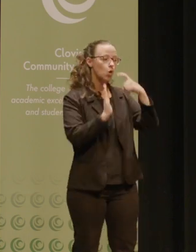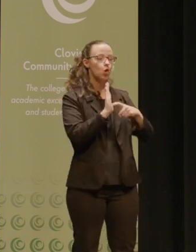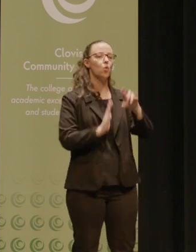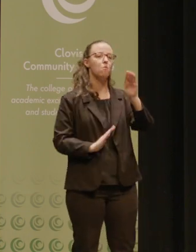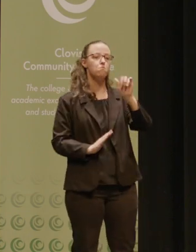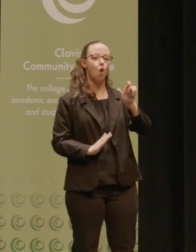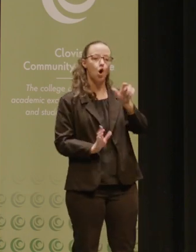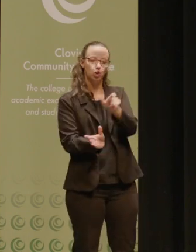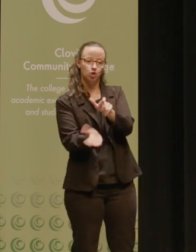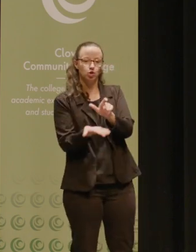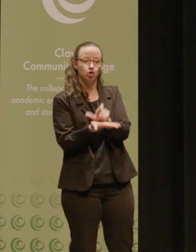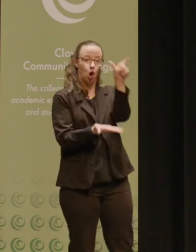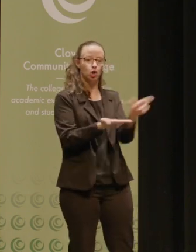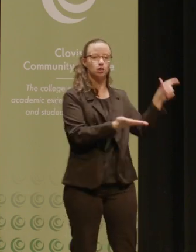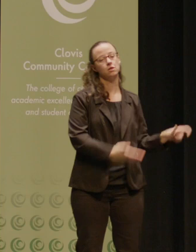me,